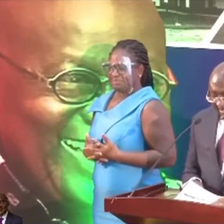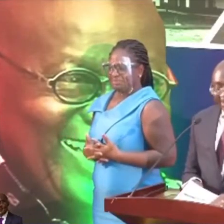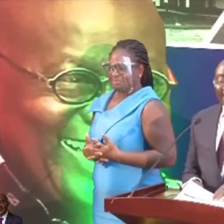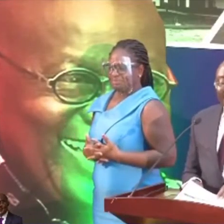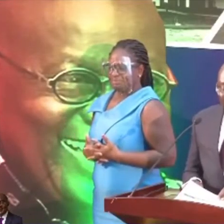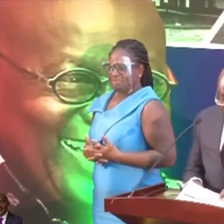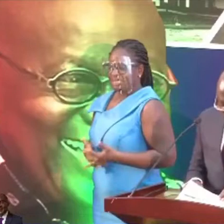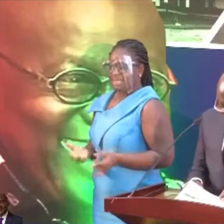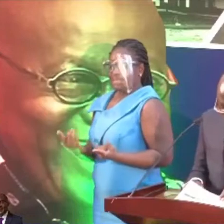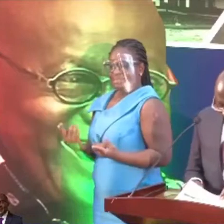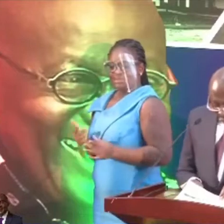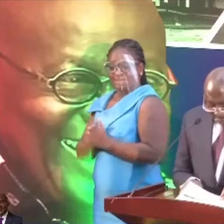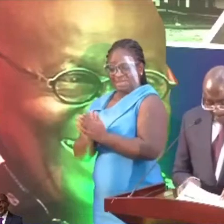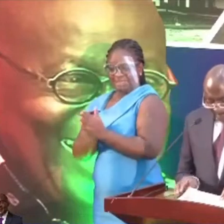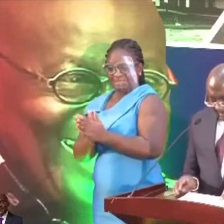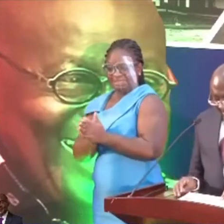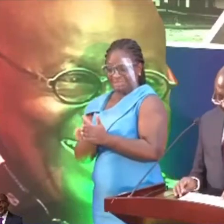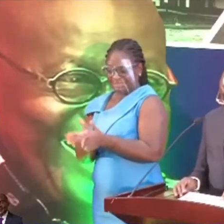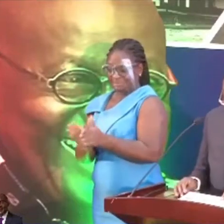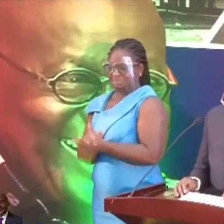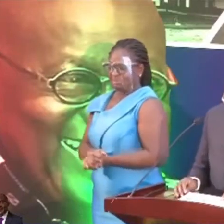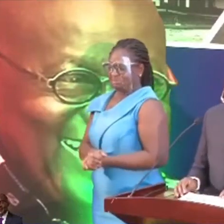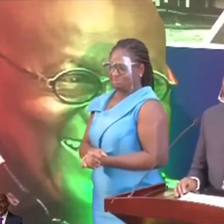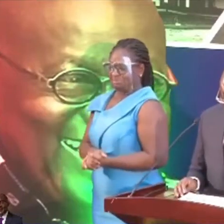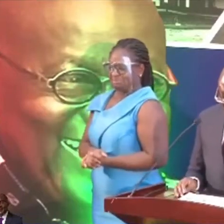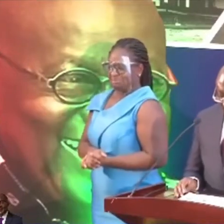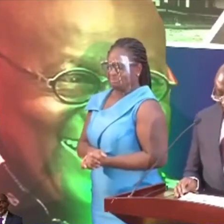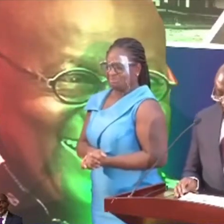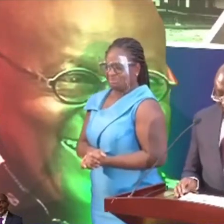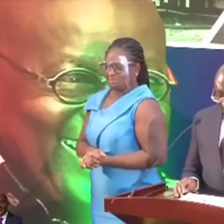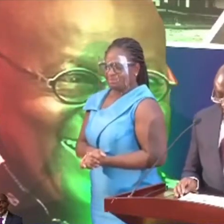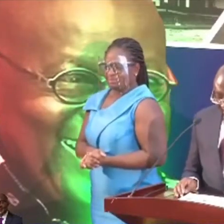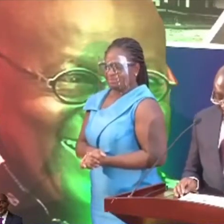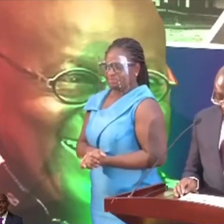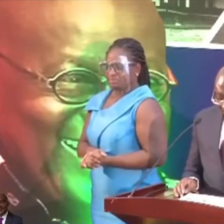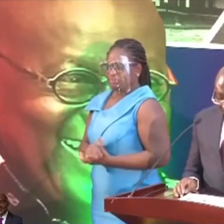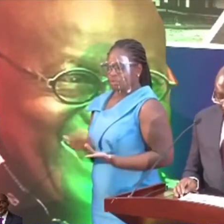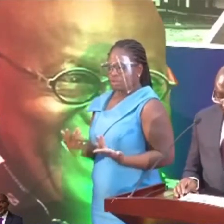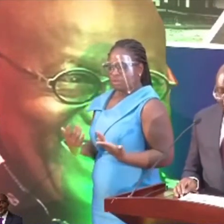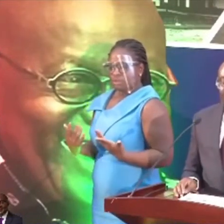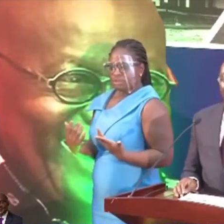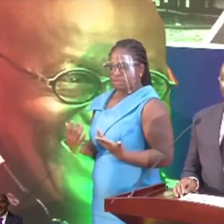that's a rather interesting name. So